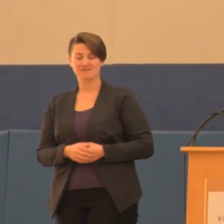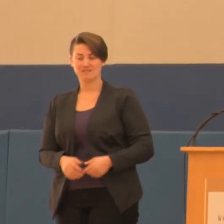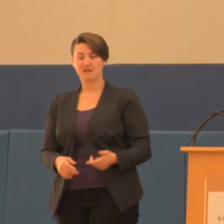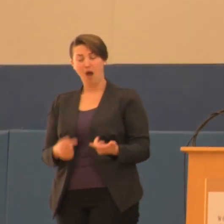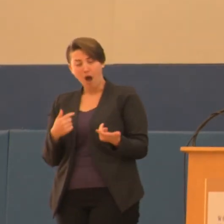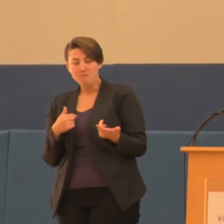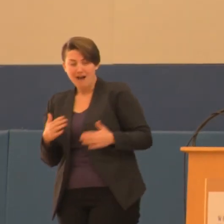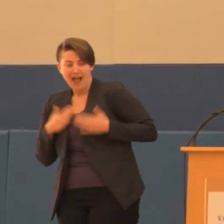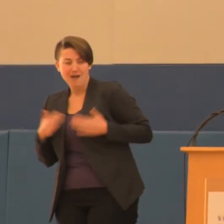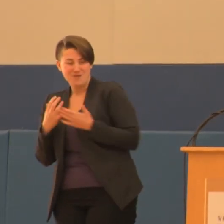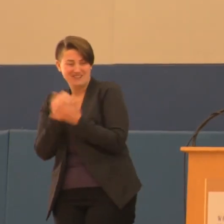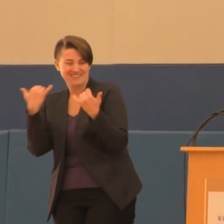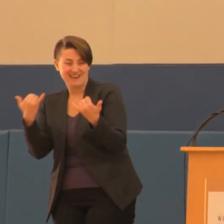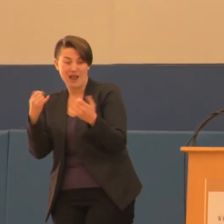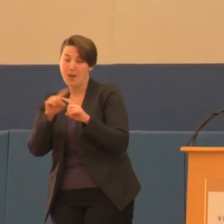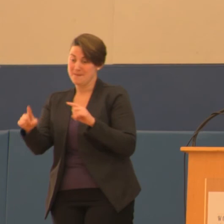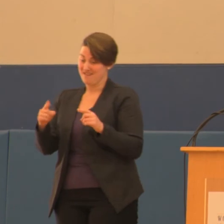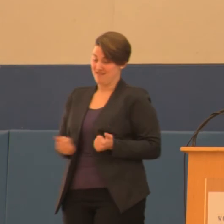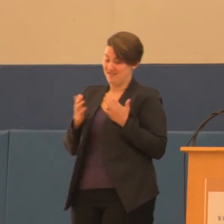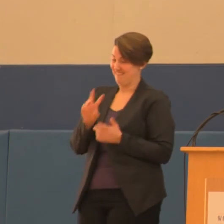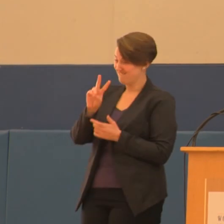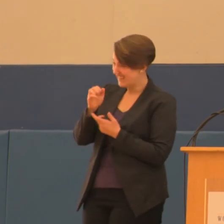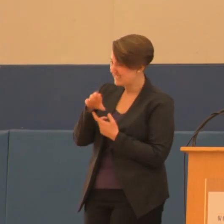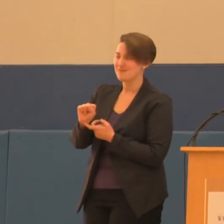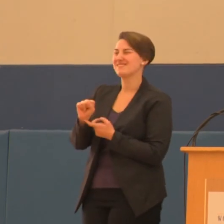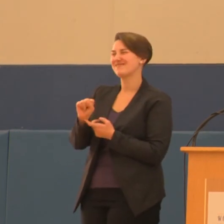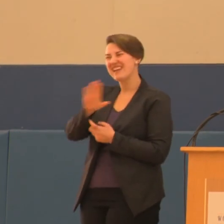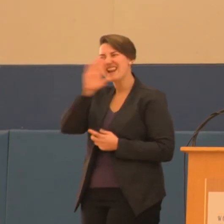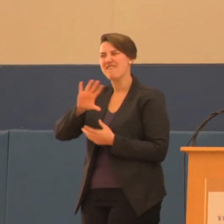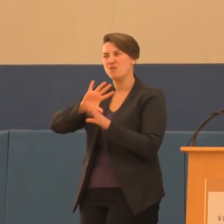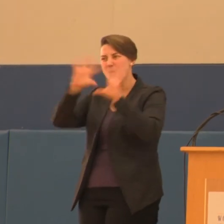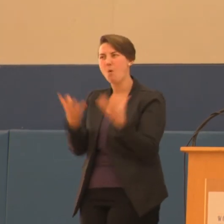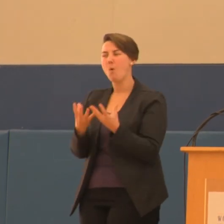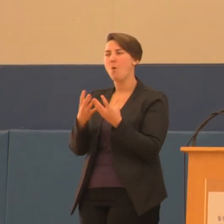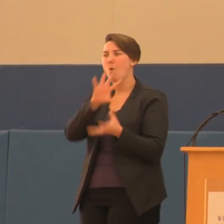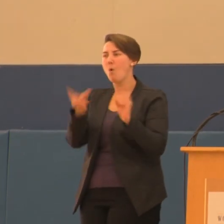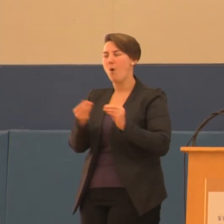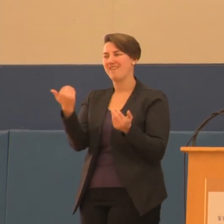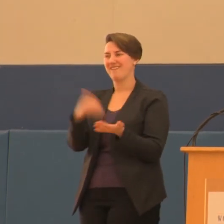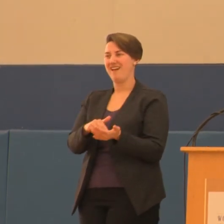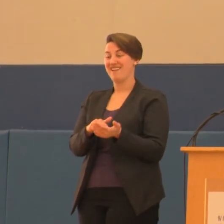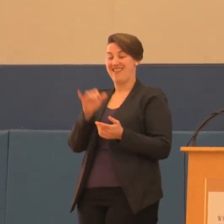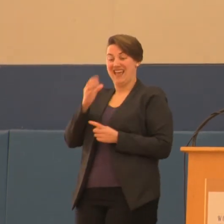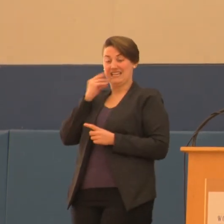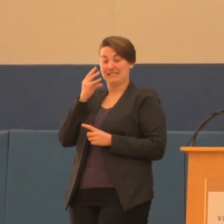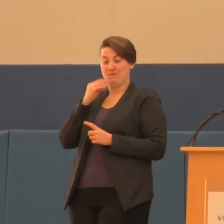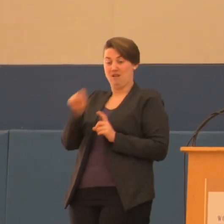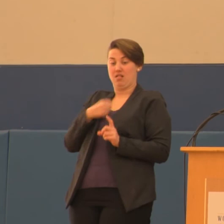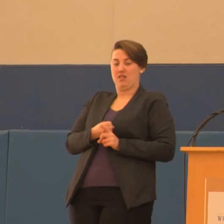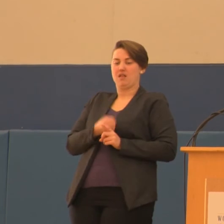I'm happy today, but my victims are never made whole. They're never made whole. The experience is going to change their lives